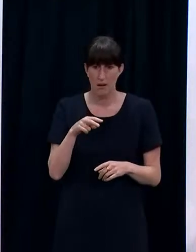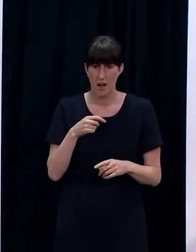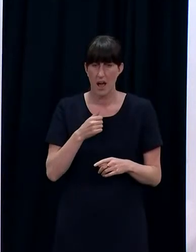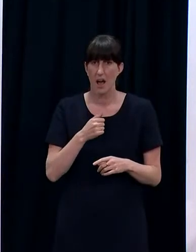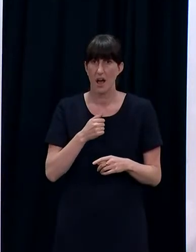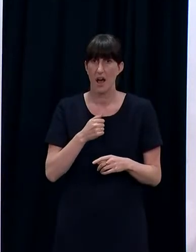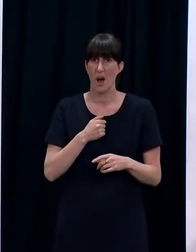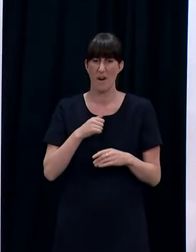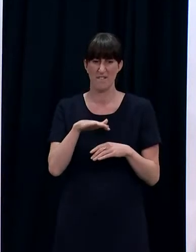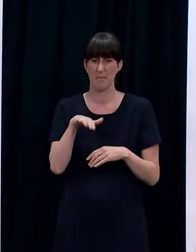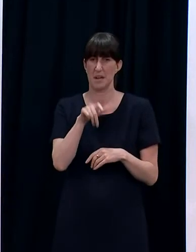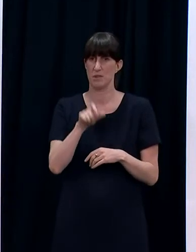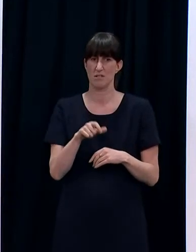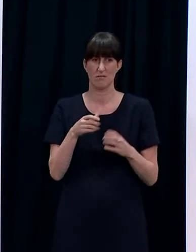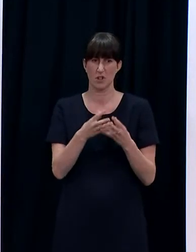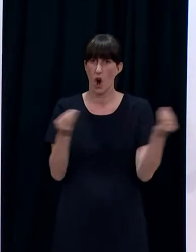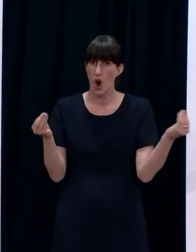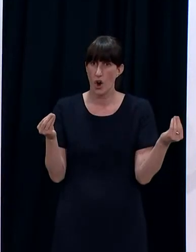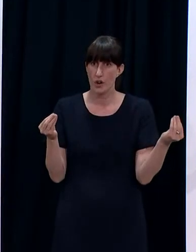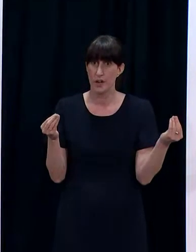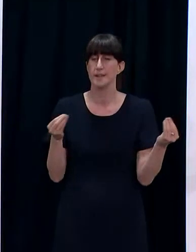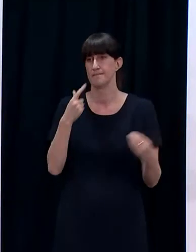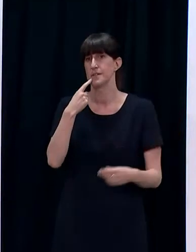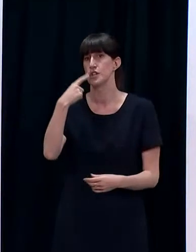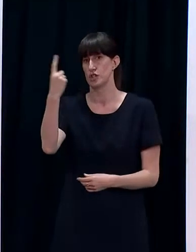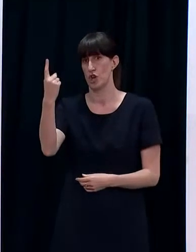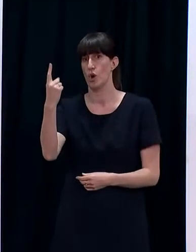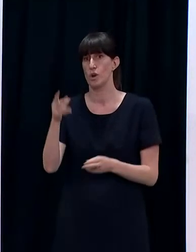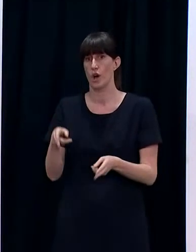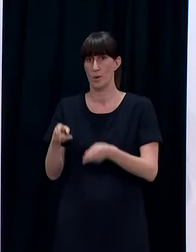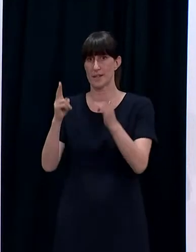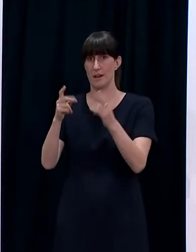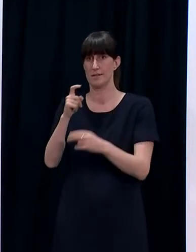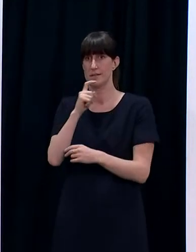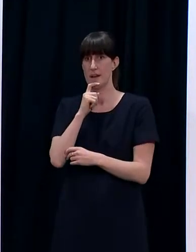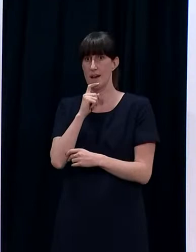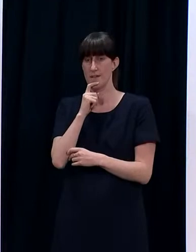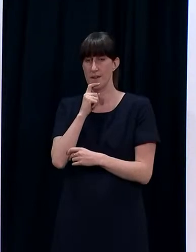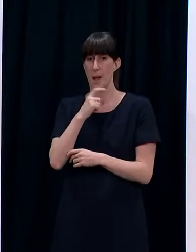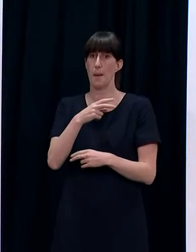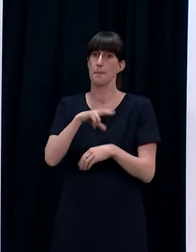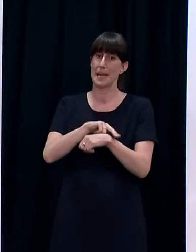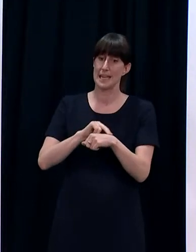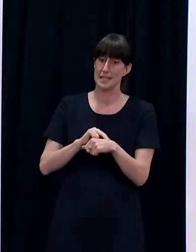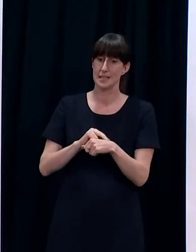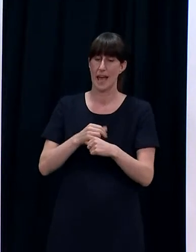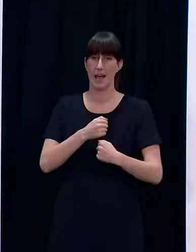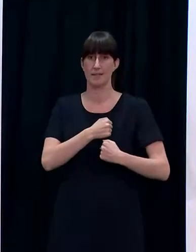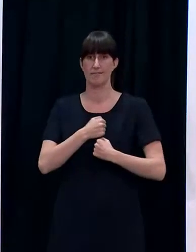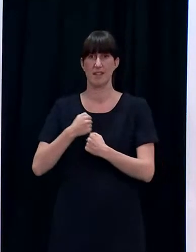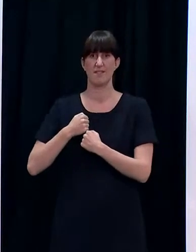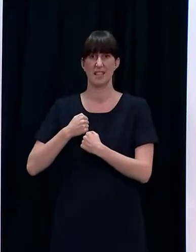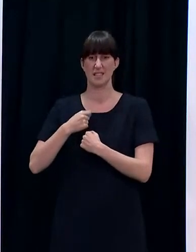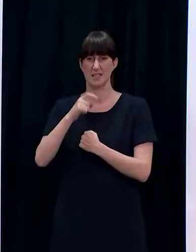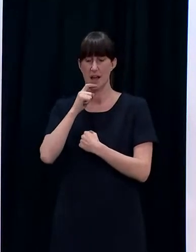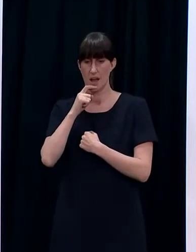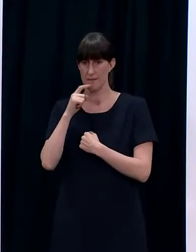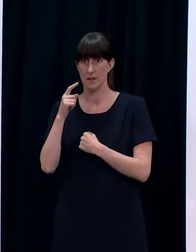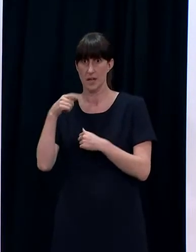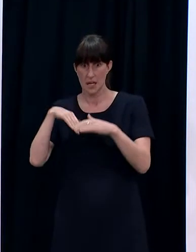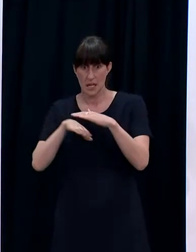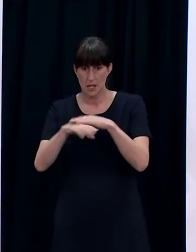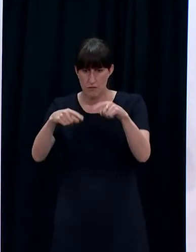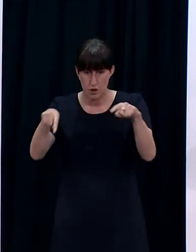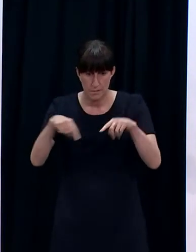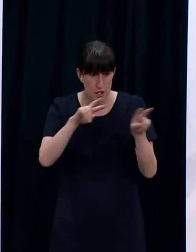them. There were police and Defence Force staff who work at the facility who immediately checked his room